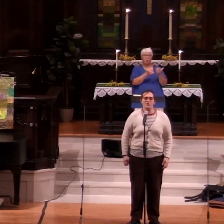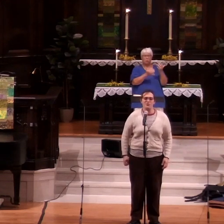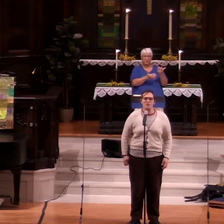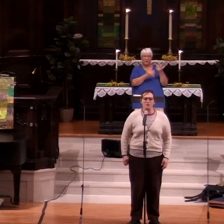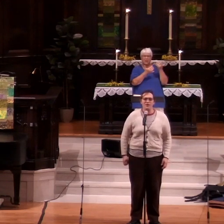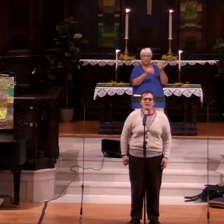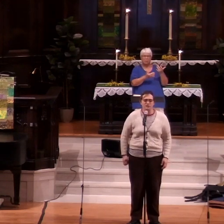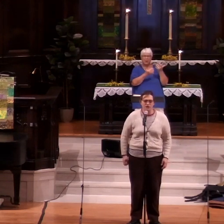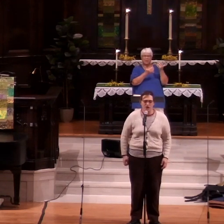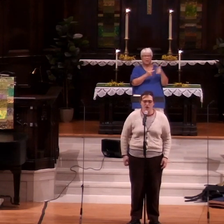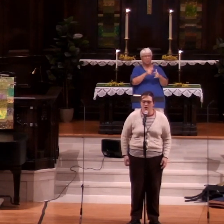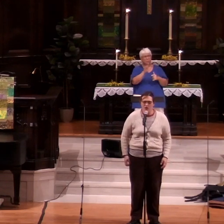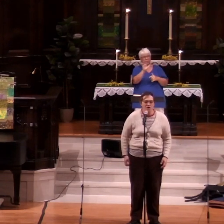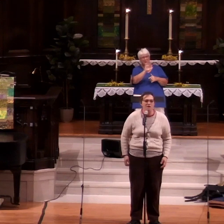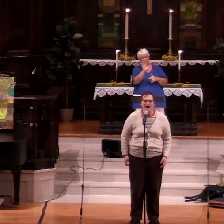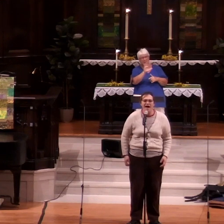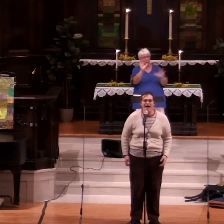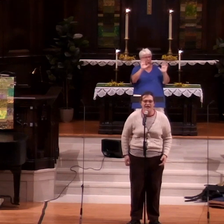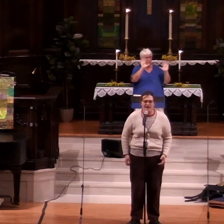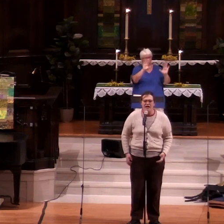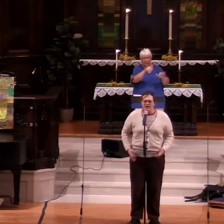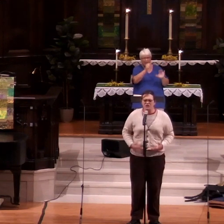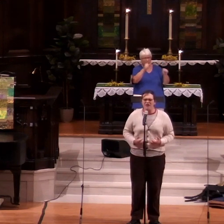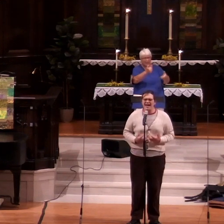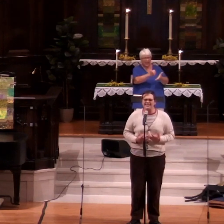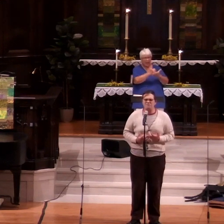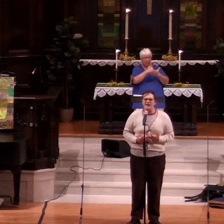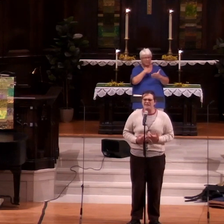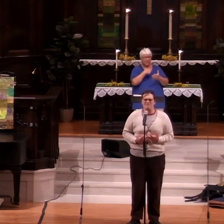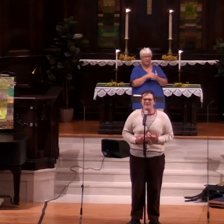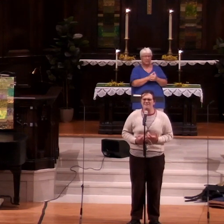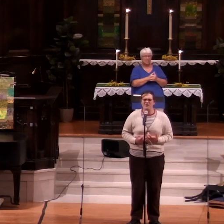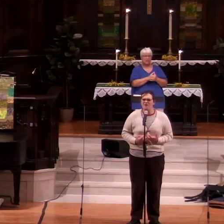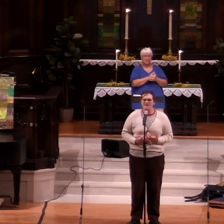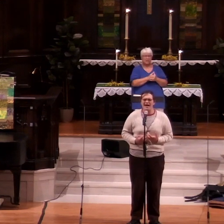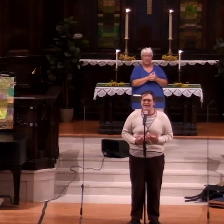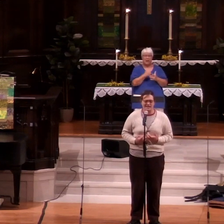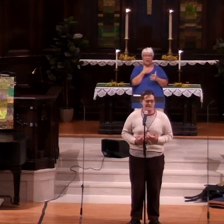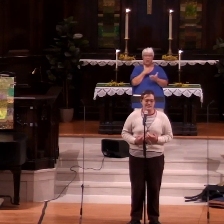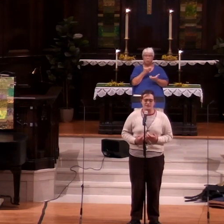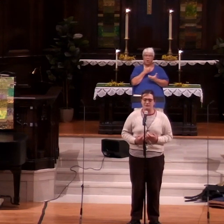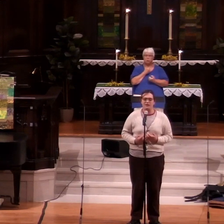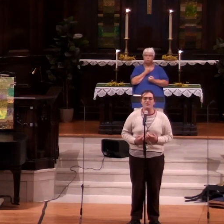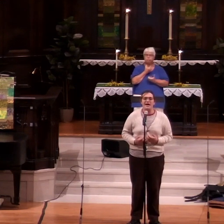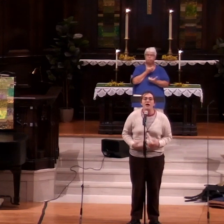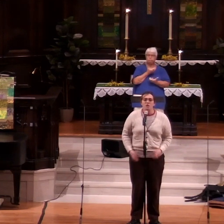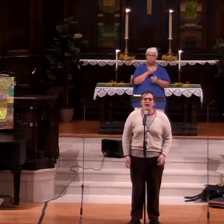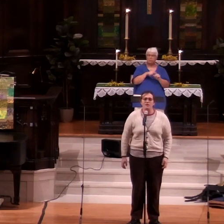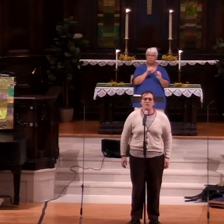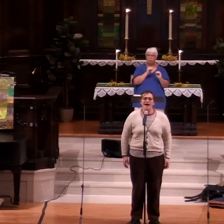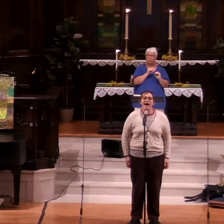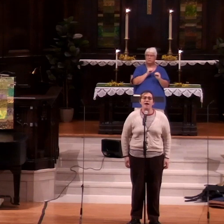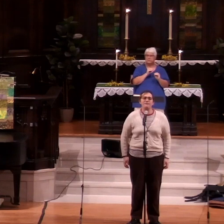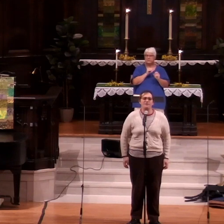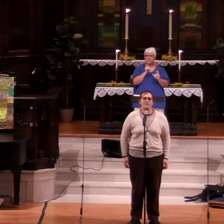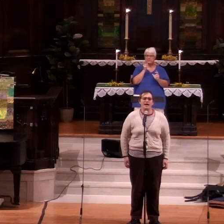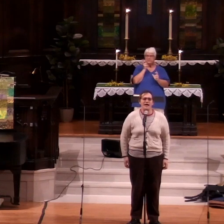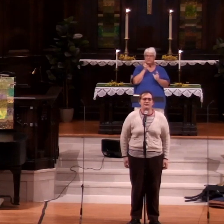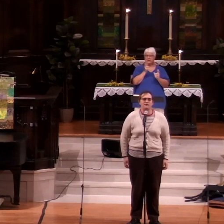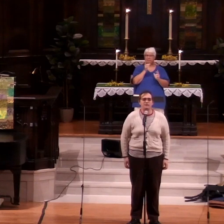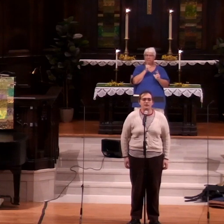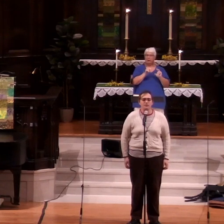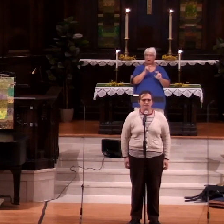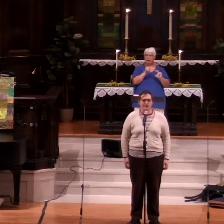waving through a window. I try to speak, but nobody can hear. So I wait around for